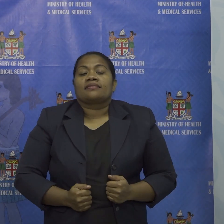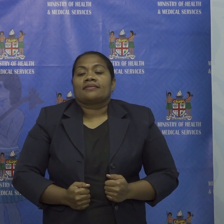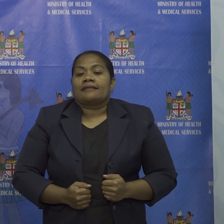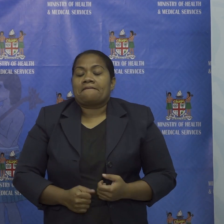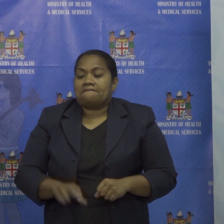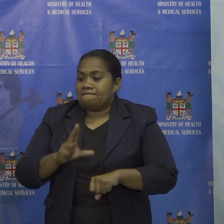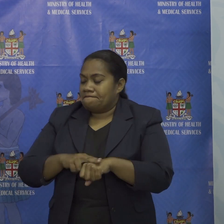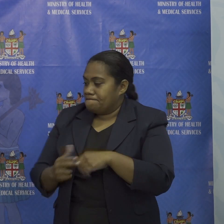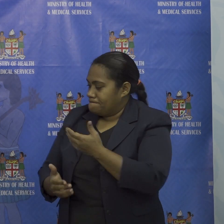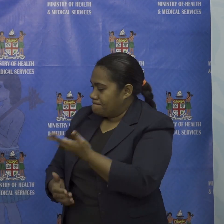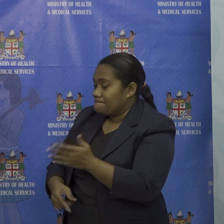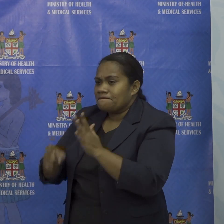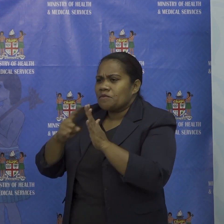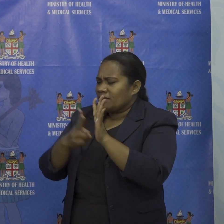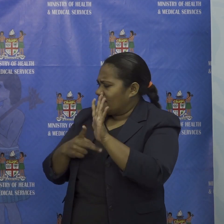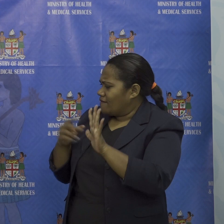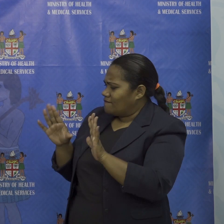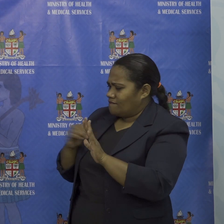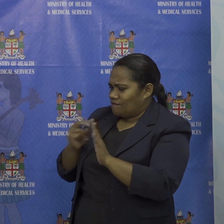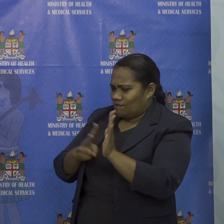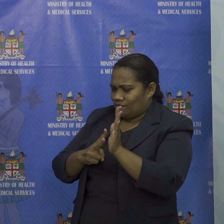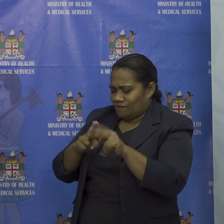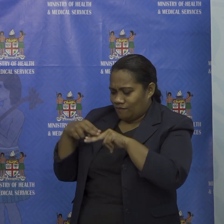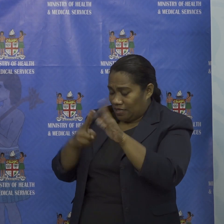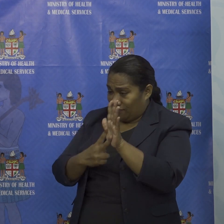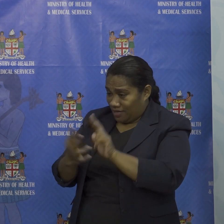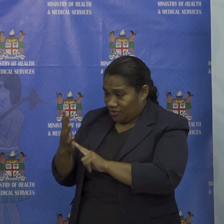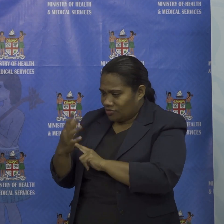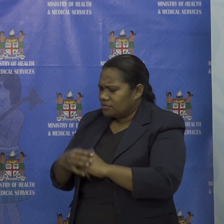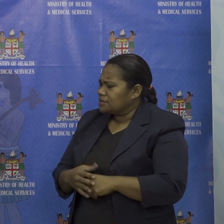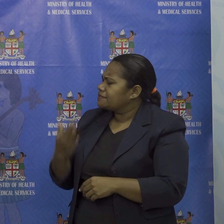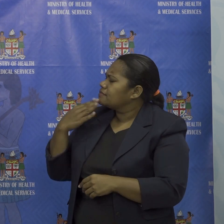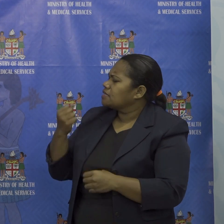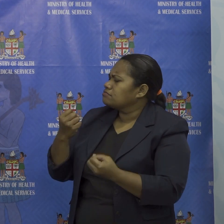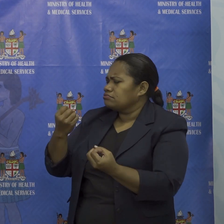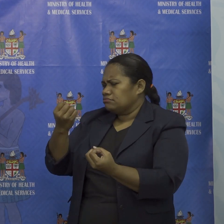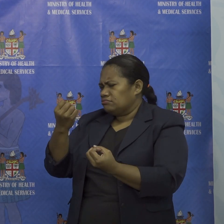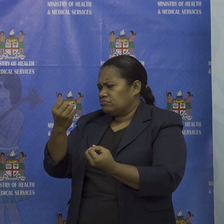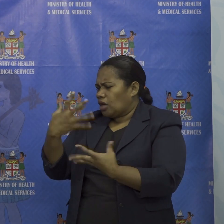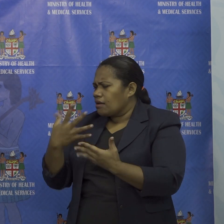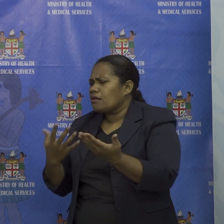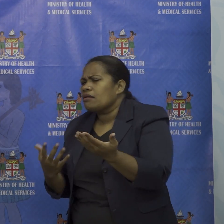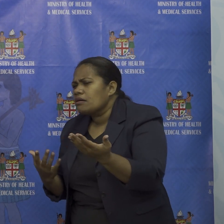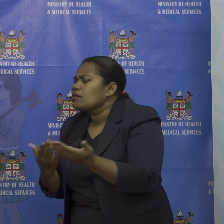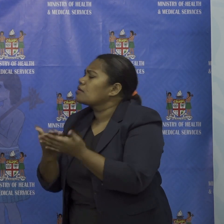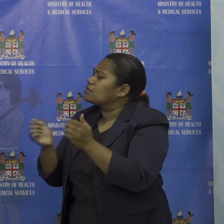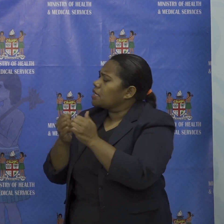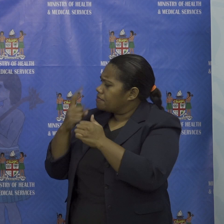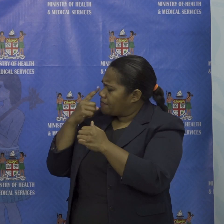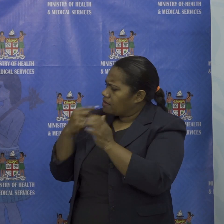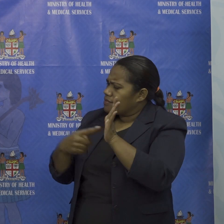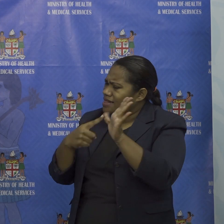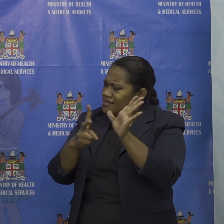Dr. Fong, Eva from Fiji Village and Najin FM News. So can you just highlight how many people from the Tavakumbu